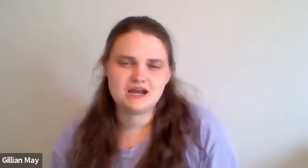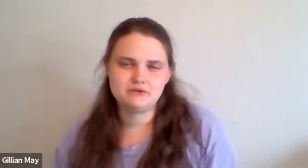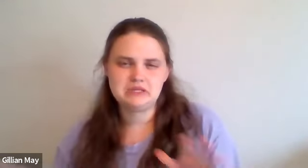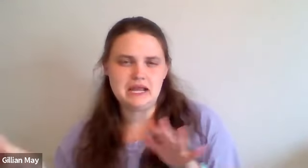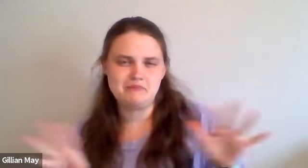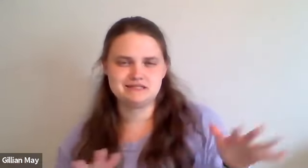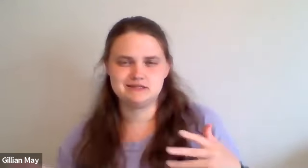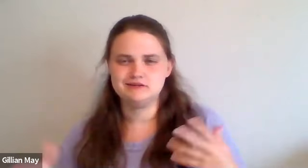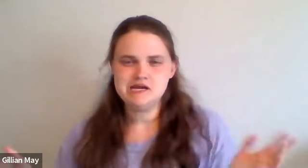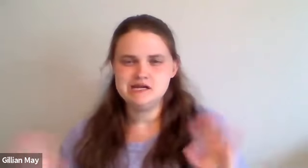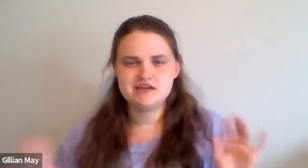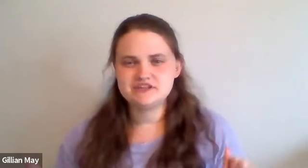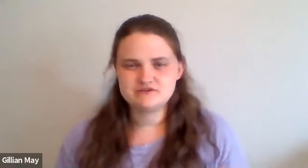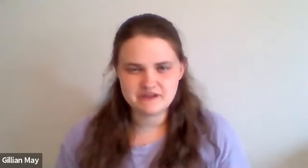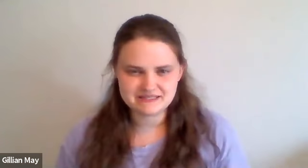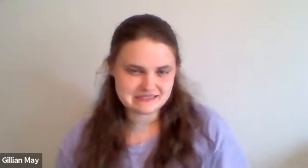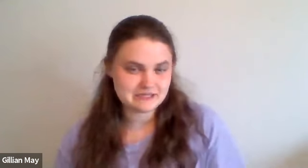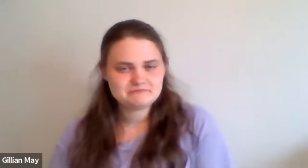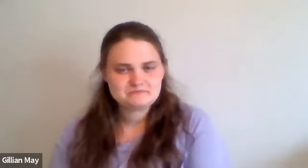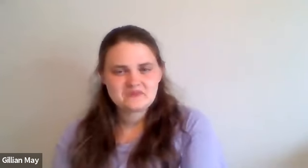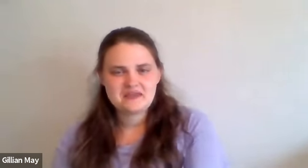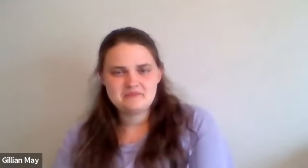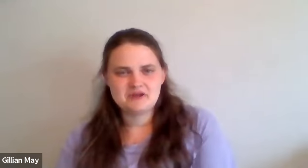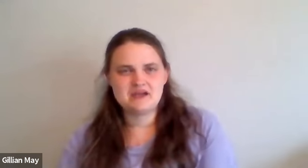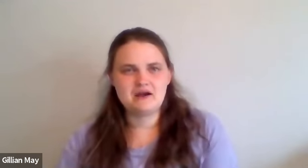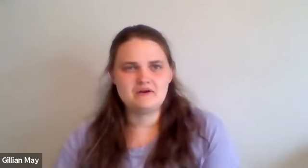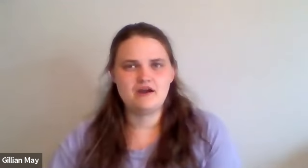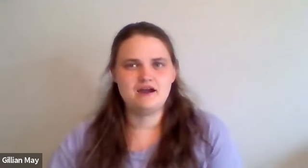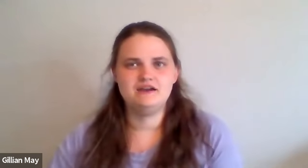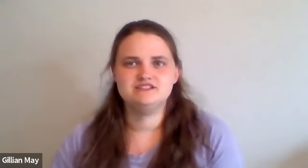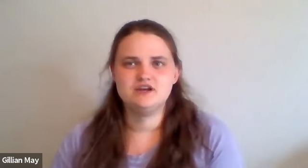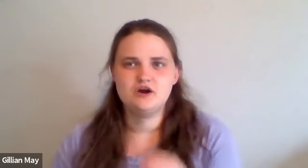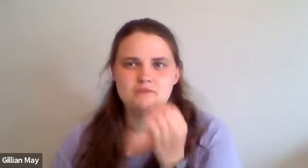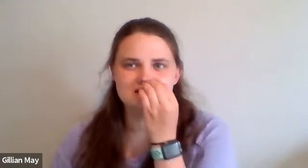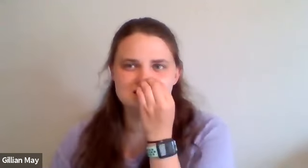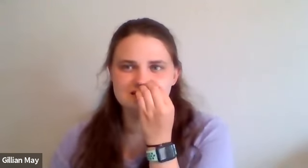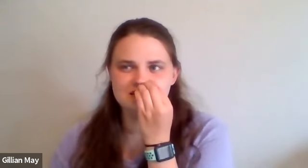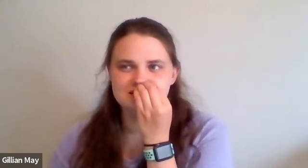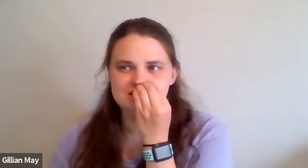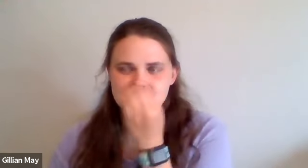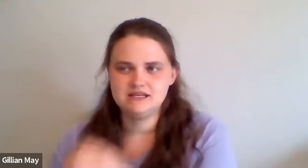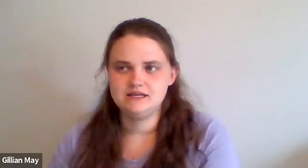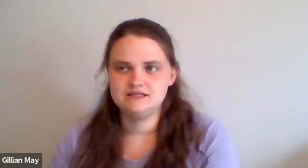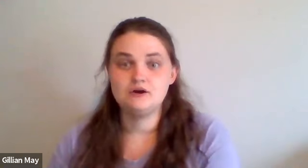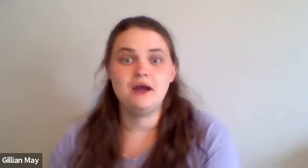of a plain basic, nothing too fancy. But all right, so my sentence is, okay.